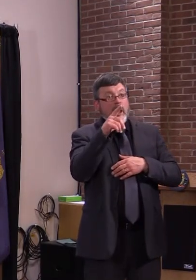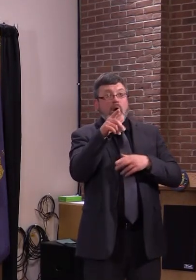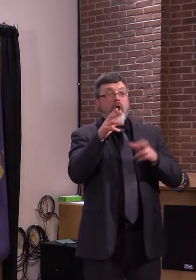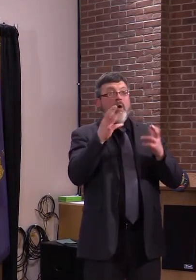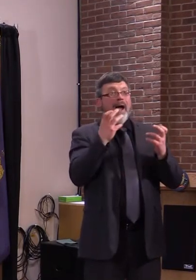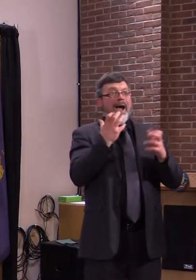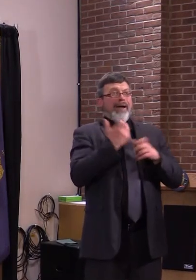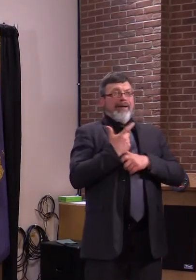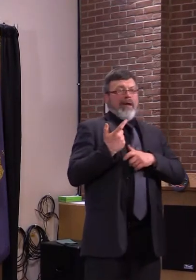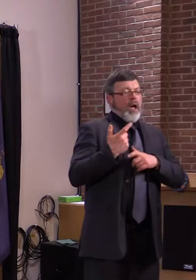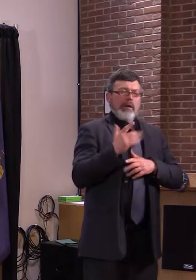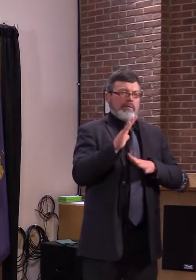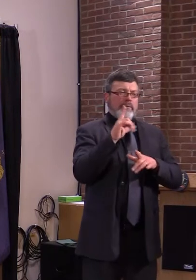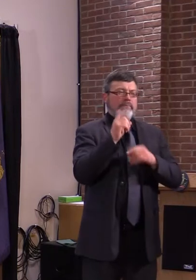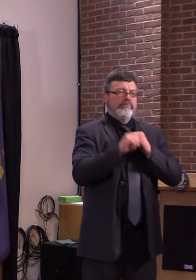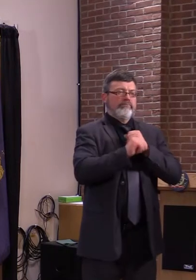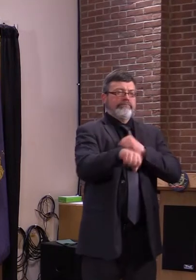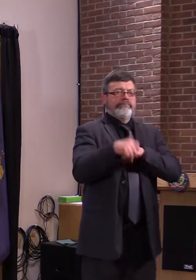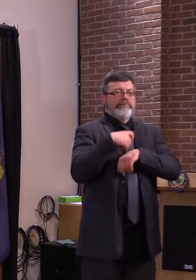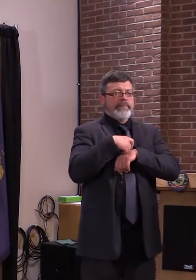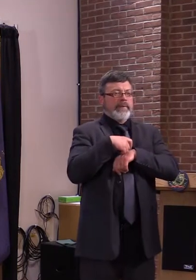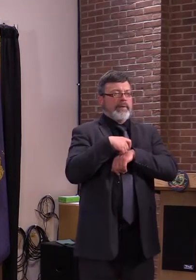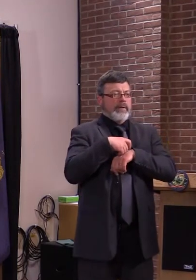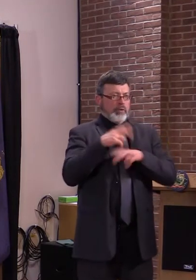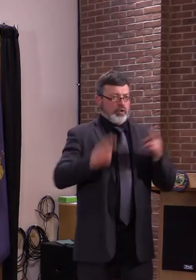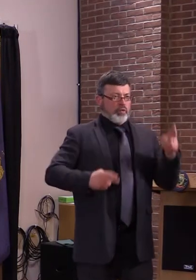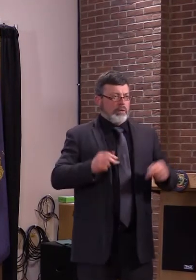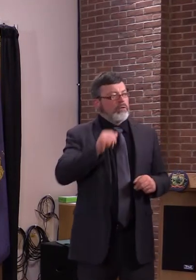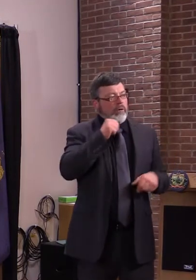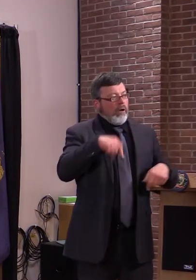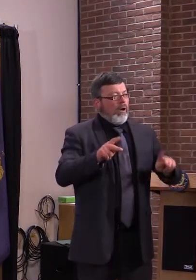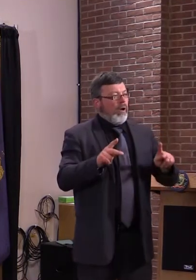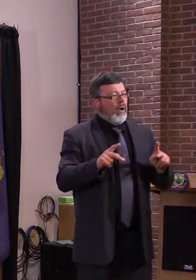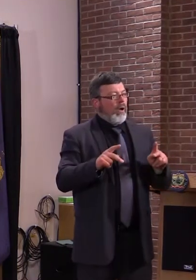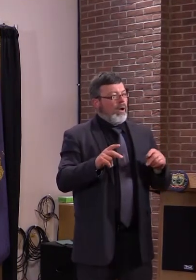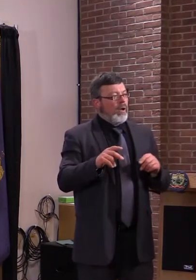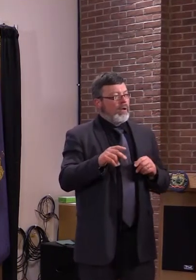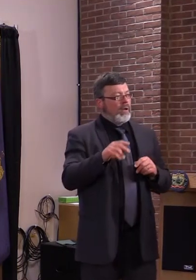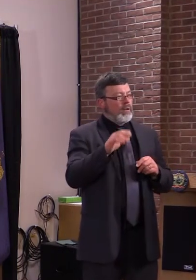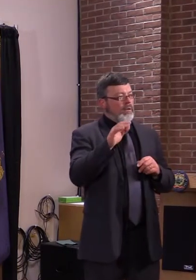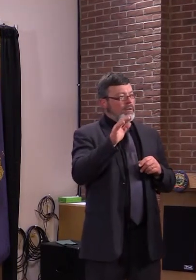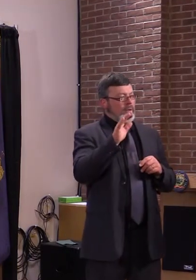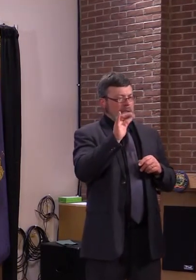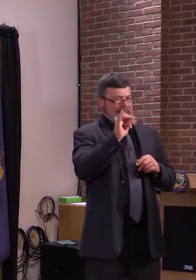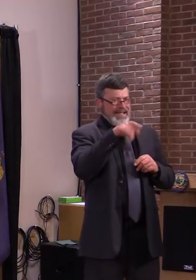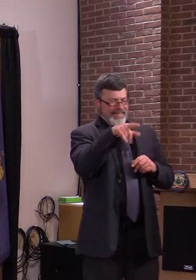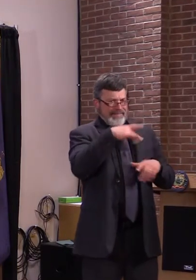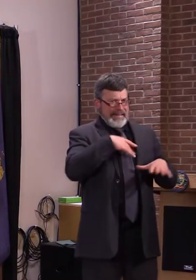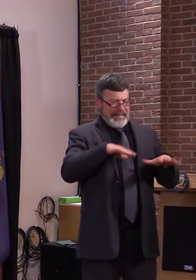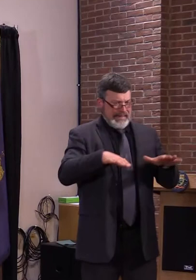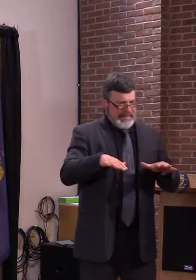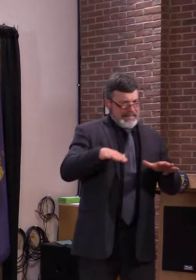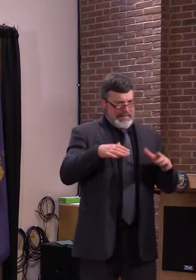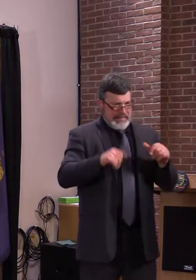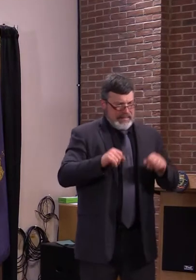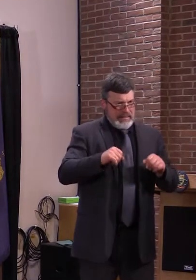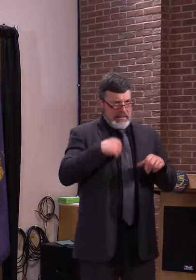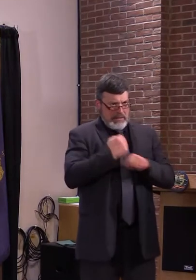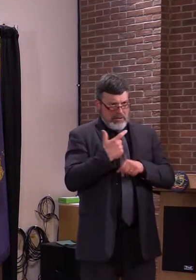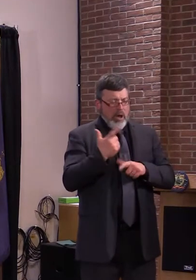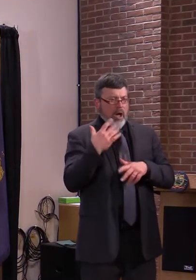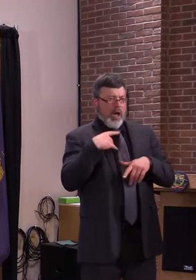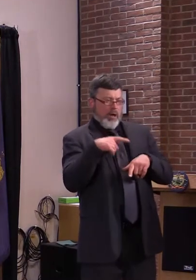any question, they may need a little bit more time. But I don't believe, I think it's excessive to go